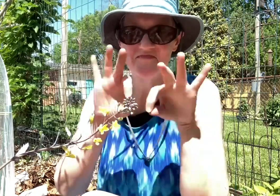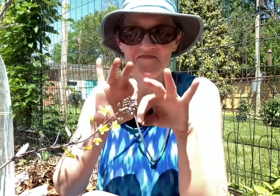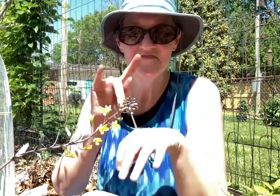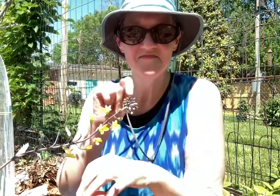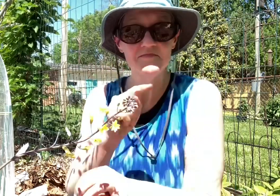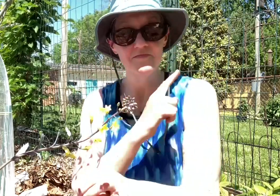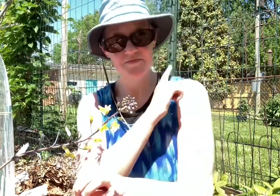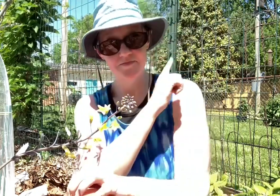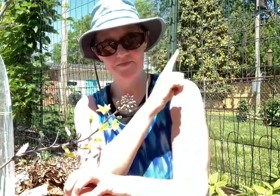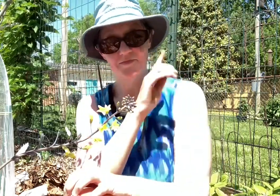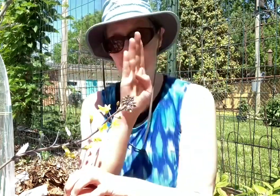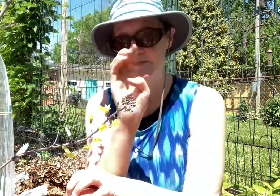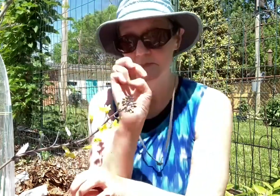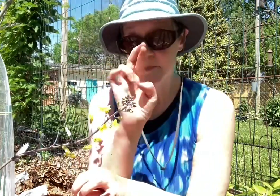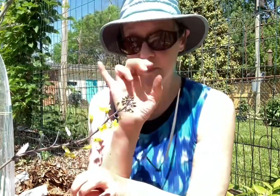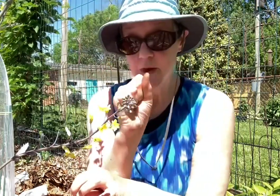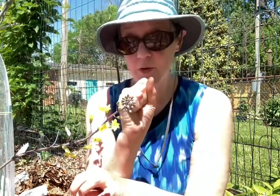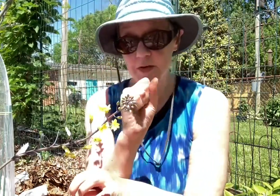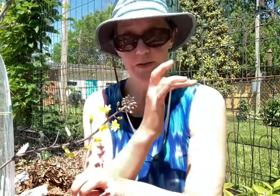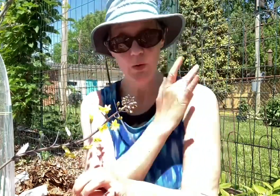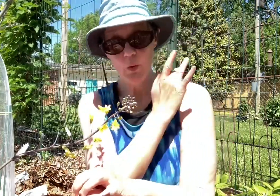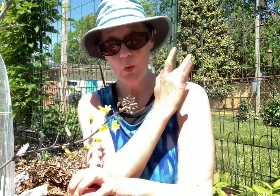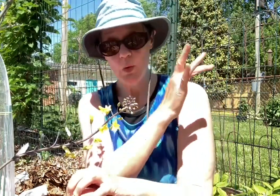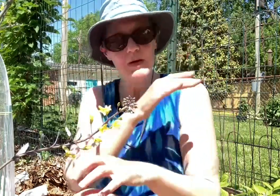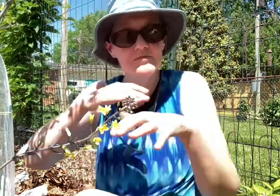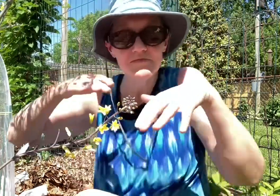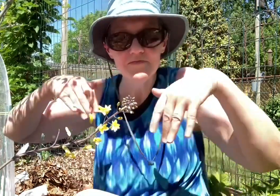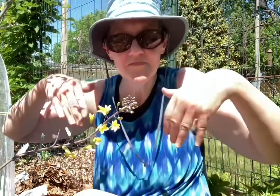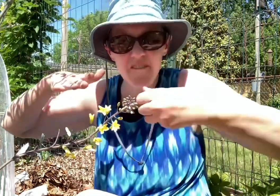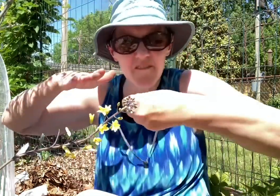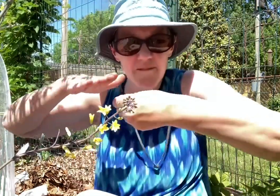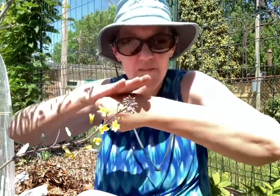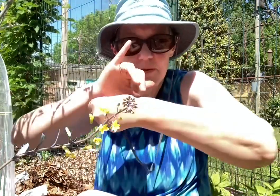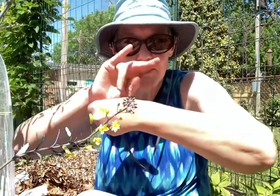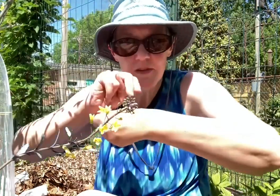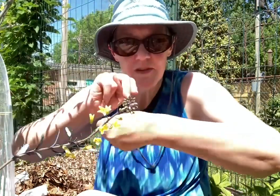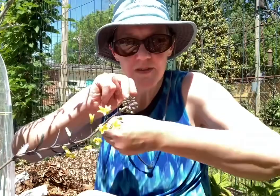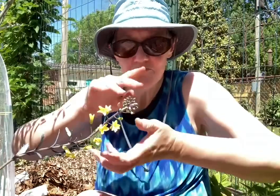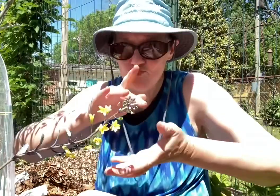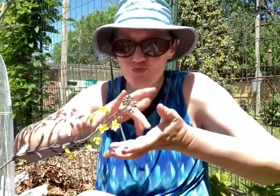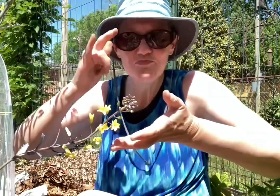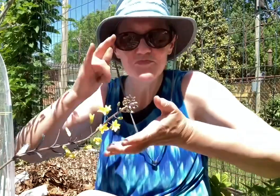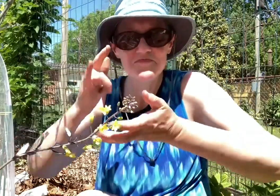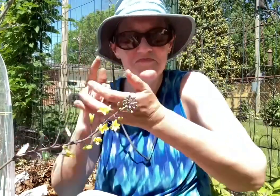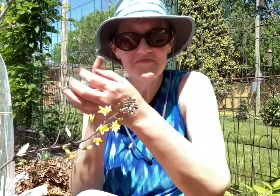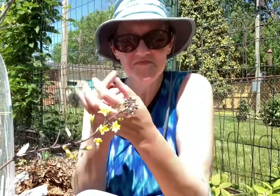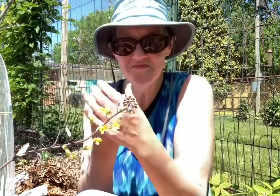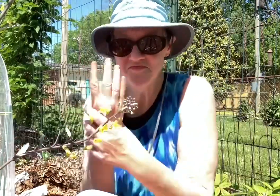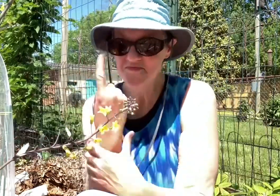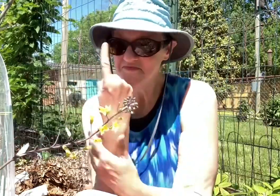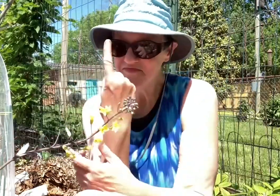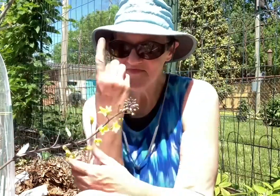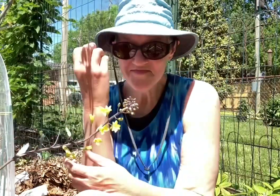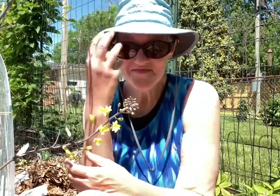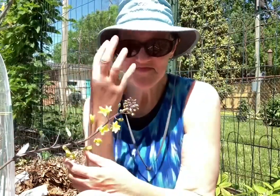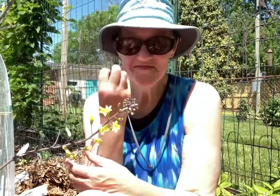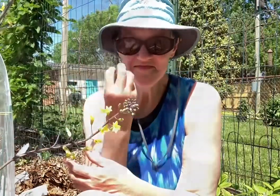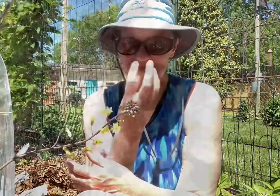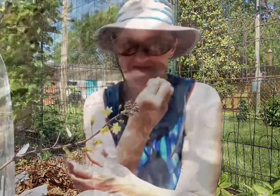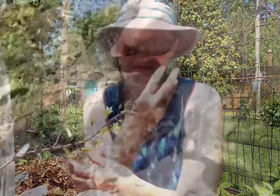They're still worth planting here. Now there's an empty space where the berries haven't yet filled out this trellis. So we're going to